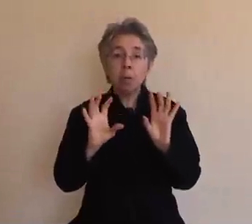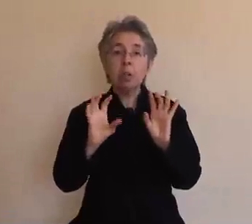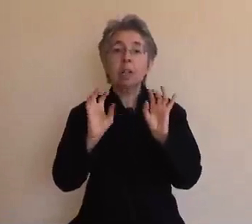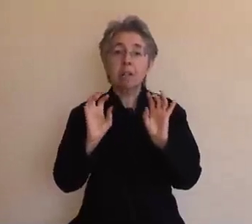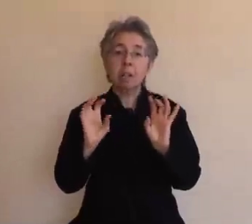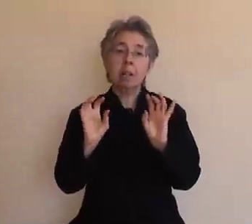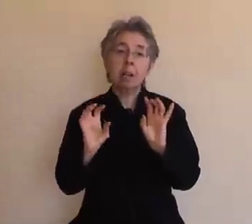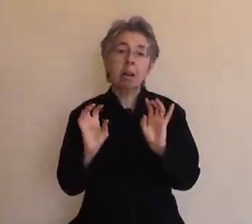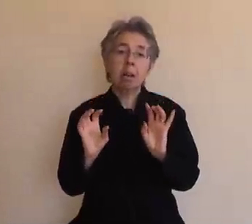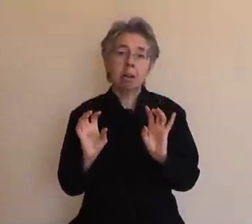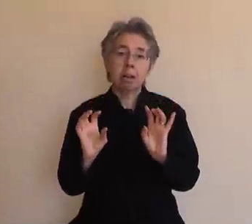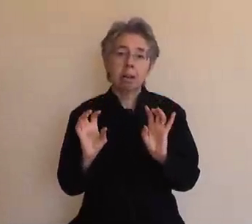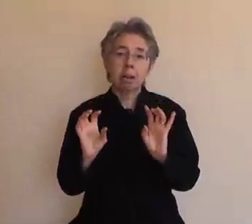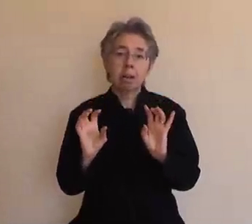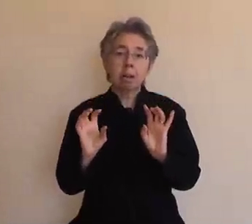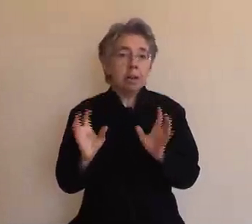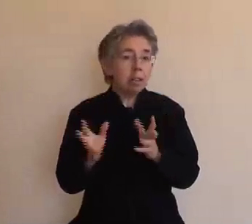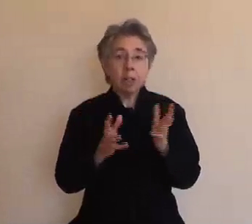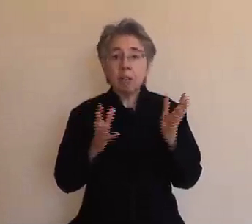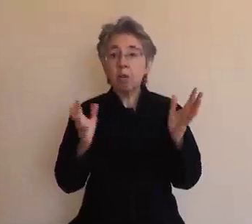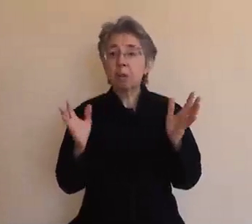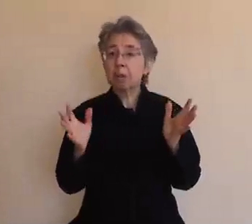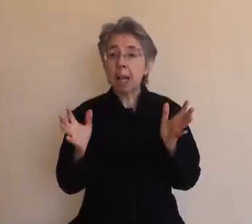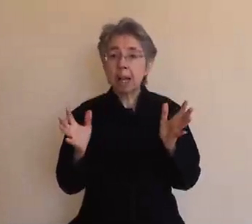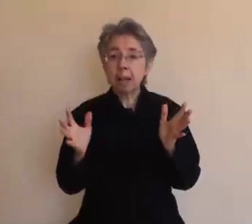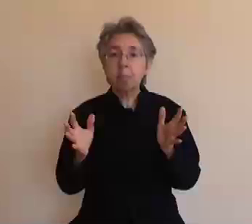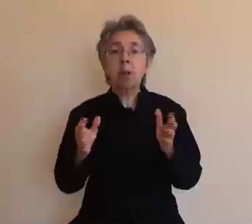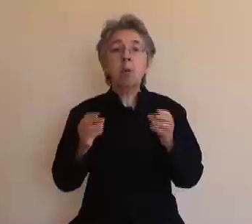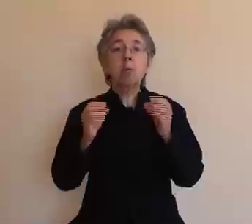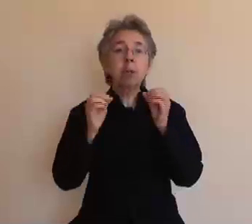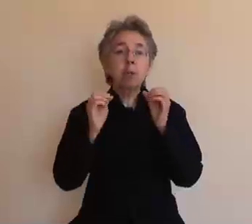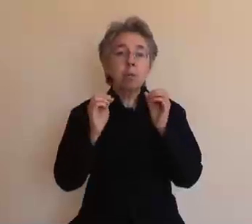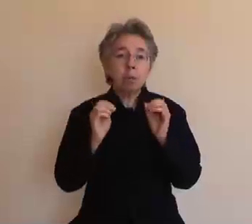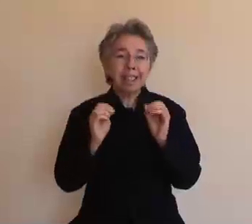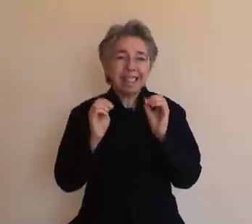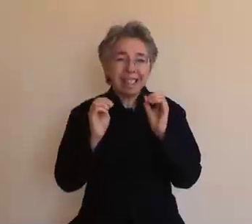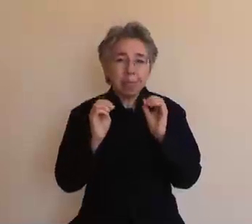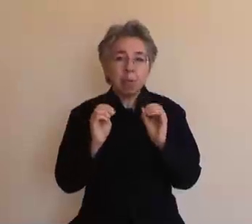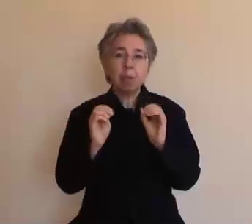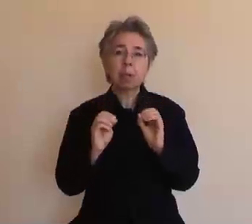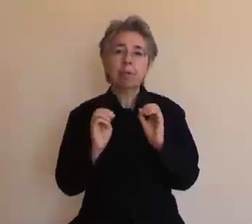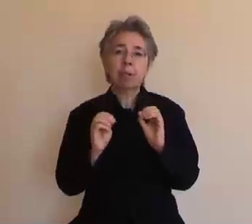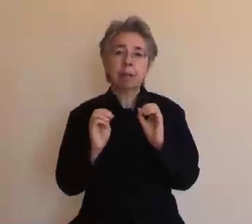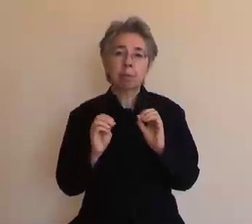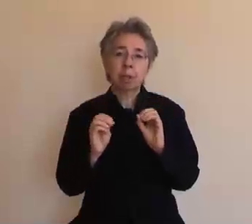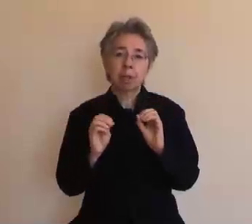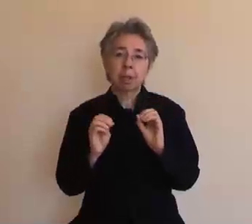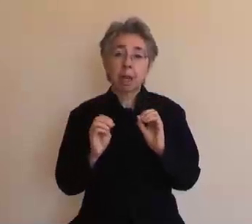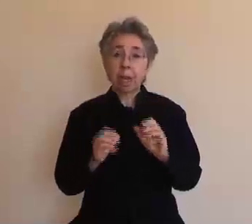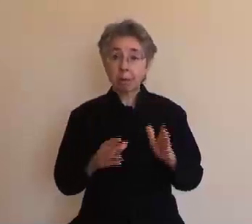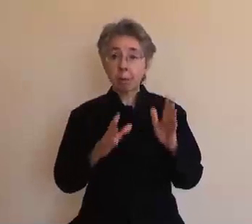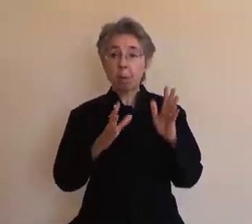permanent than they are. Things change all the time. We do not seem to live that way. I have a